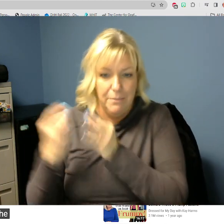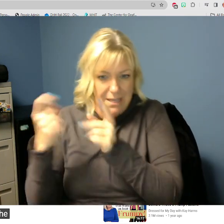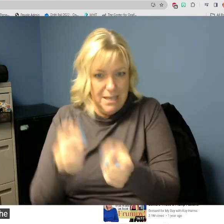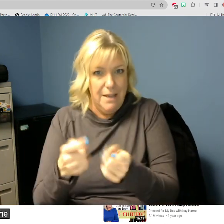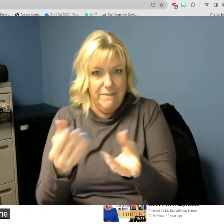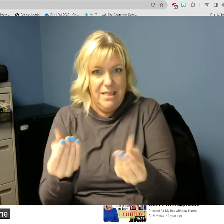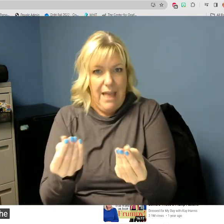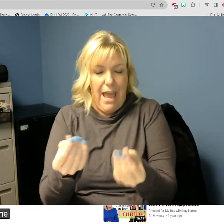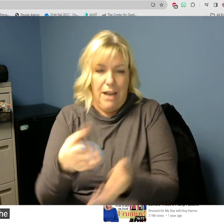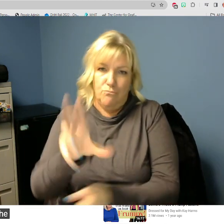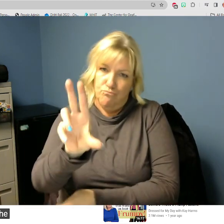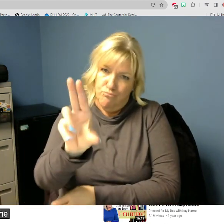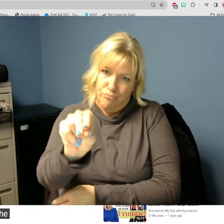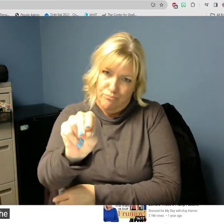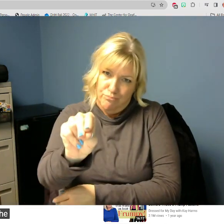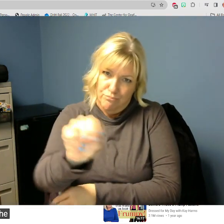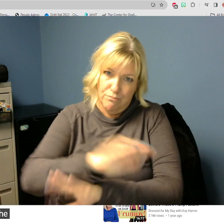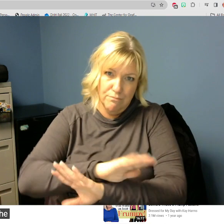seen as a citizen.